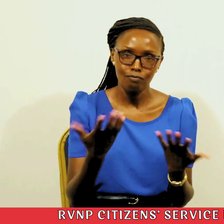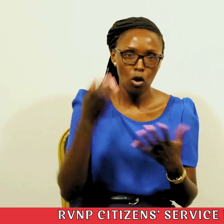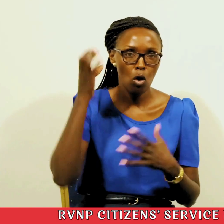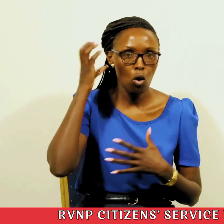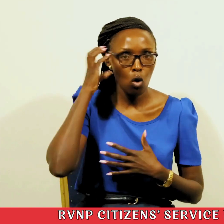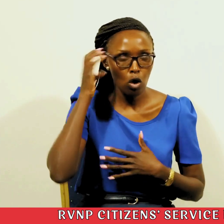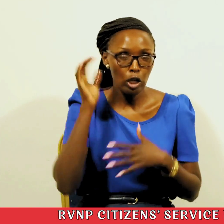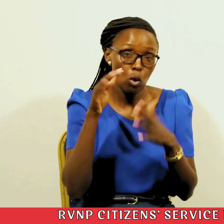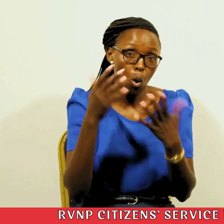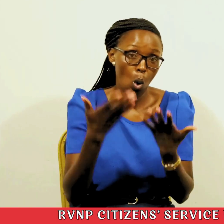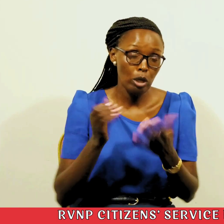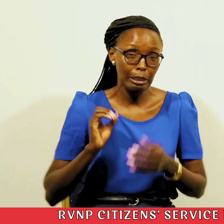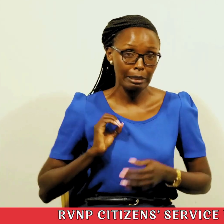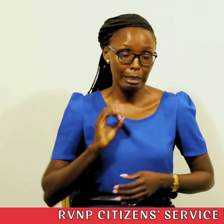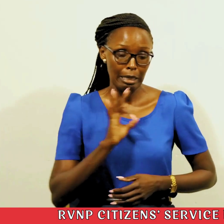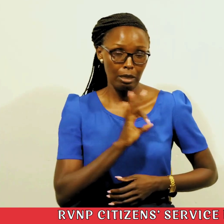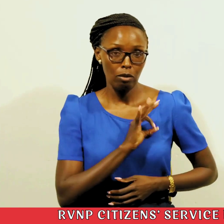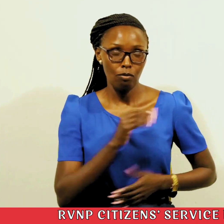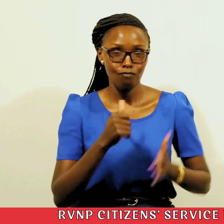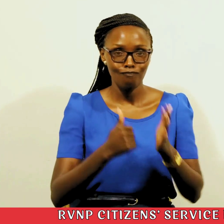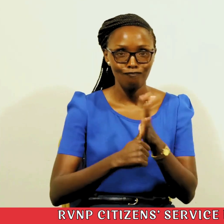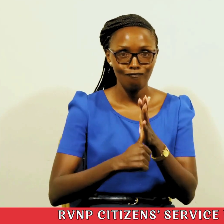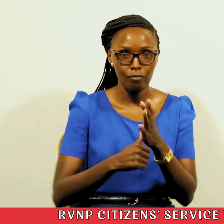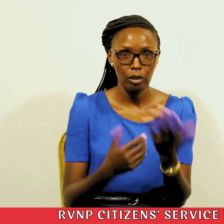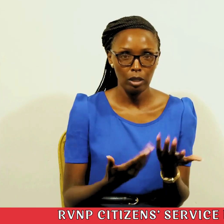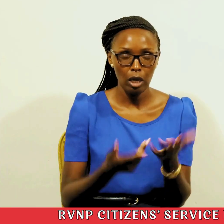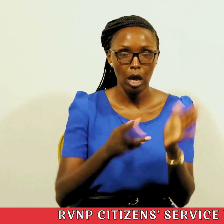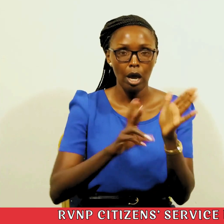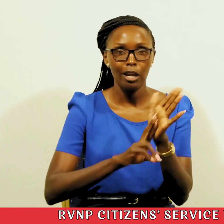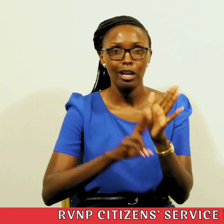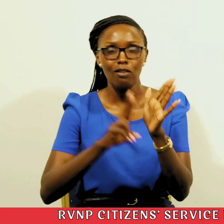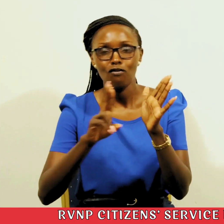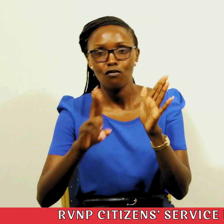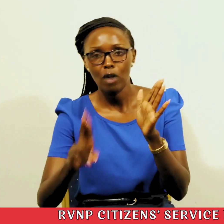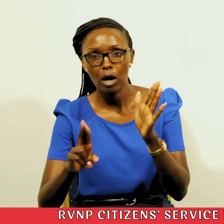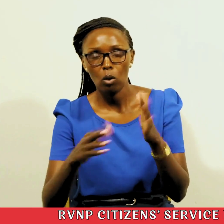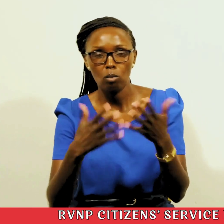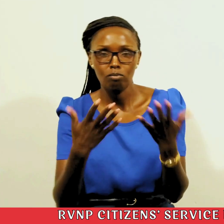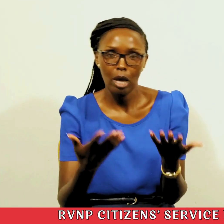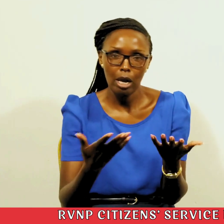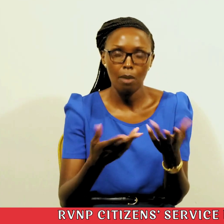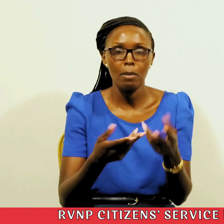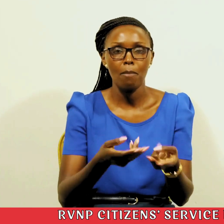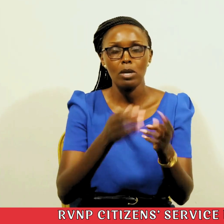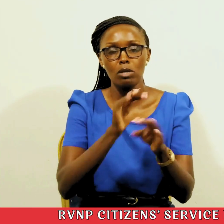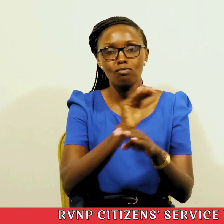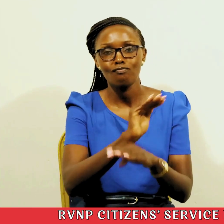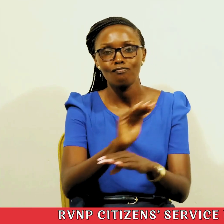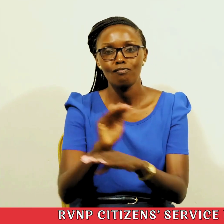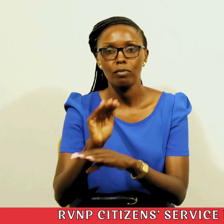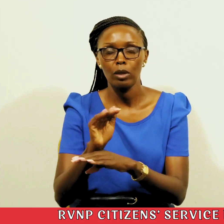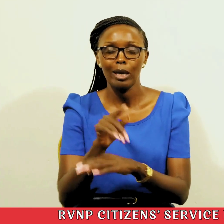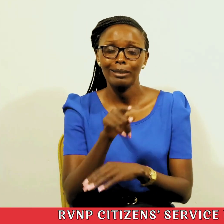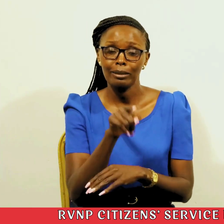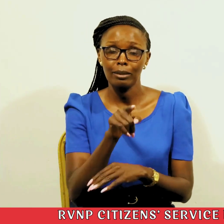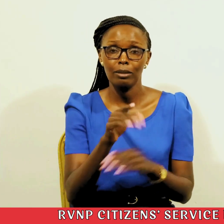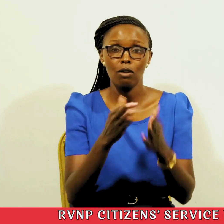ID, referral, and request. This is a free service.